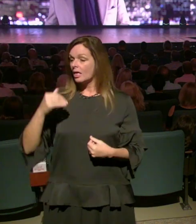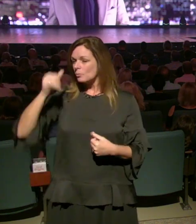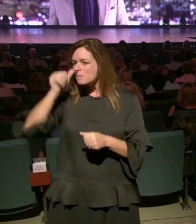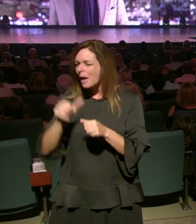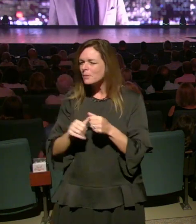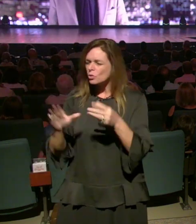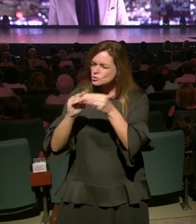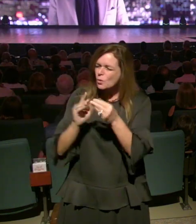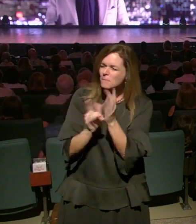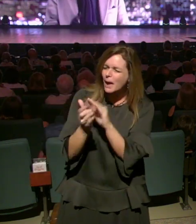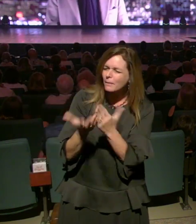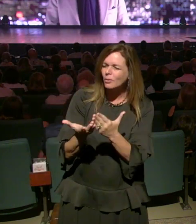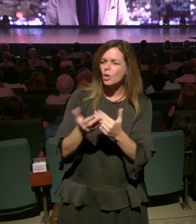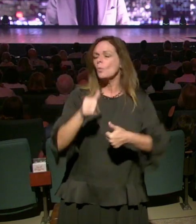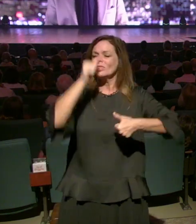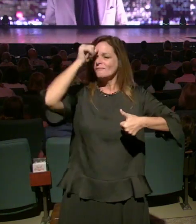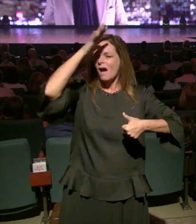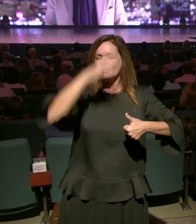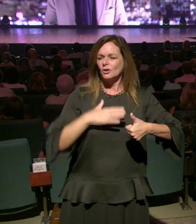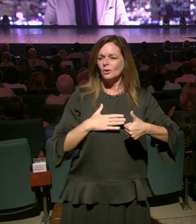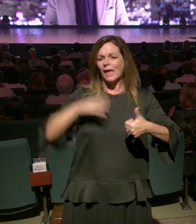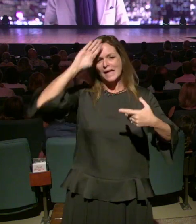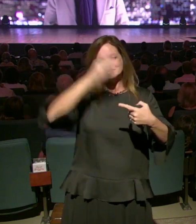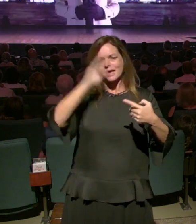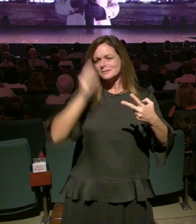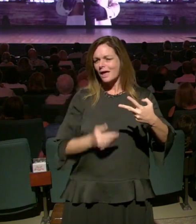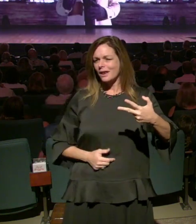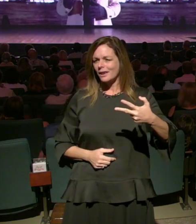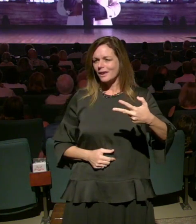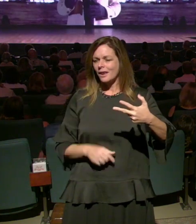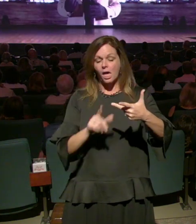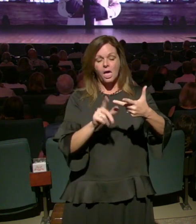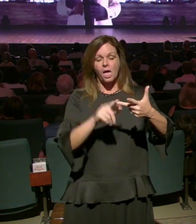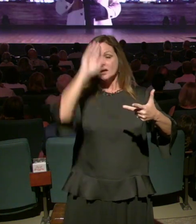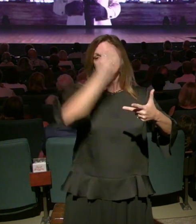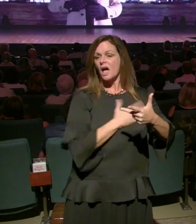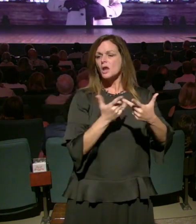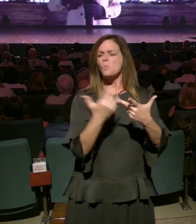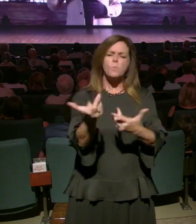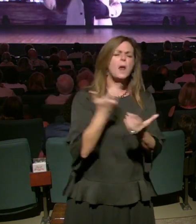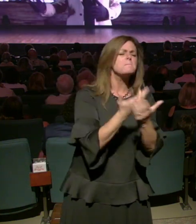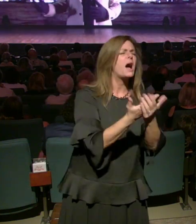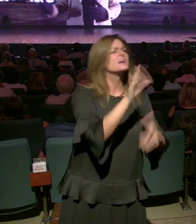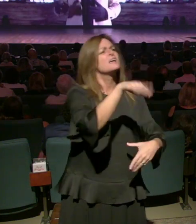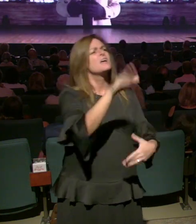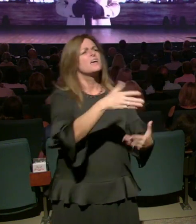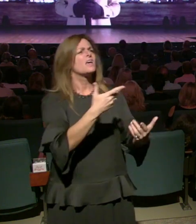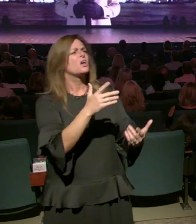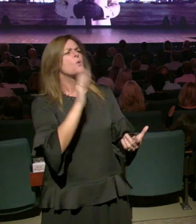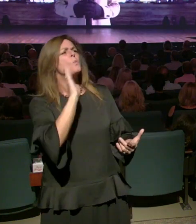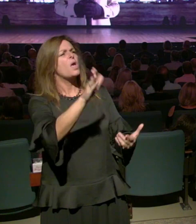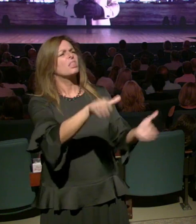from home, decides it's time to go back home, back to the father. And the story reads in Luke 15 that while he was still a long way off,